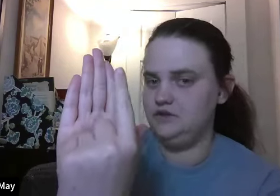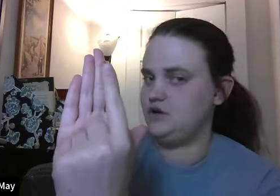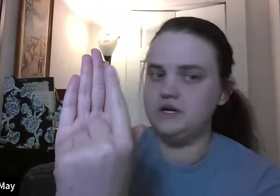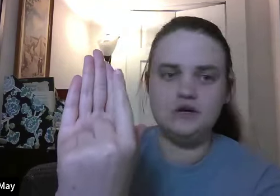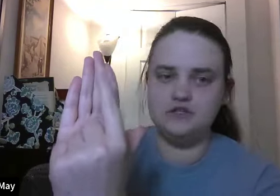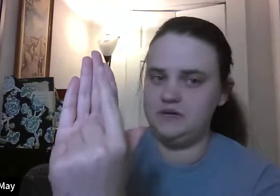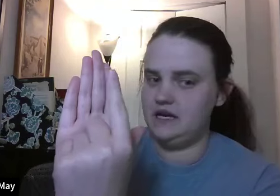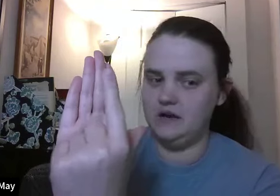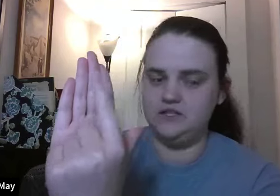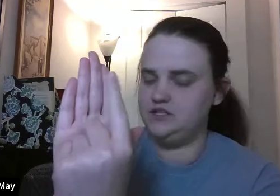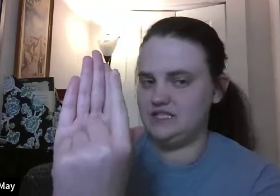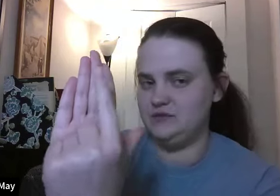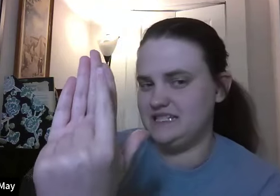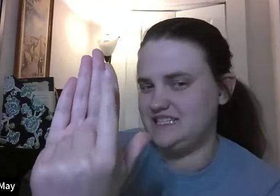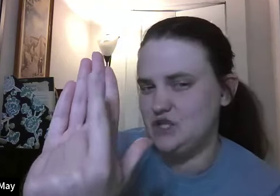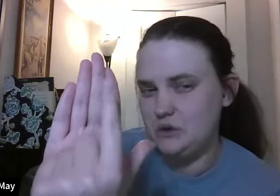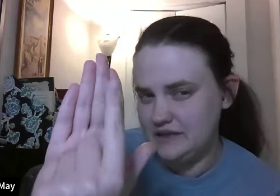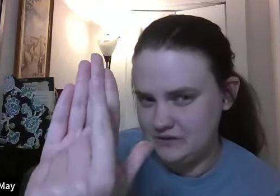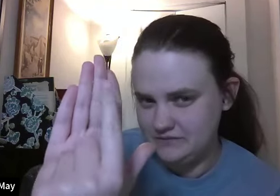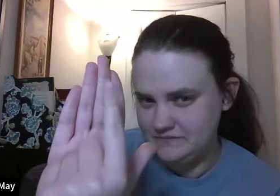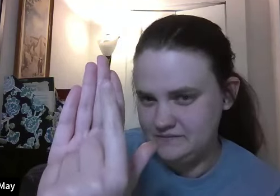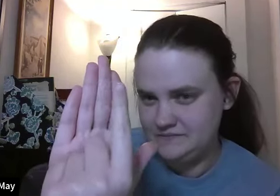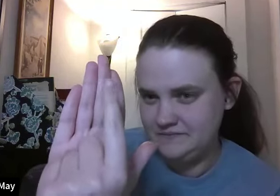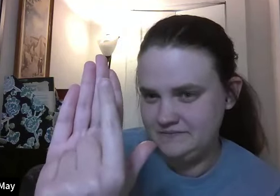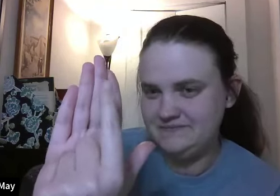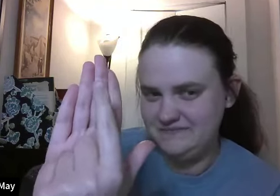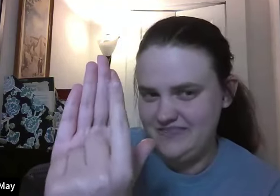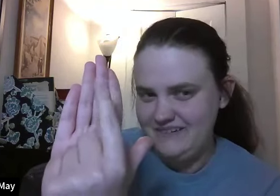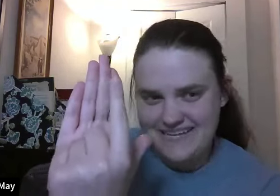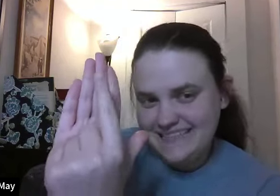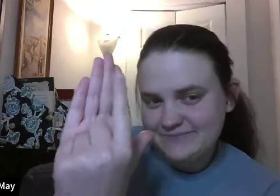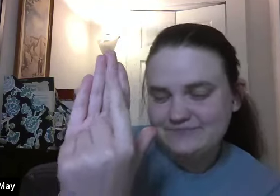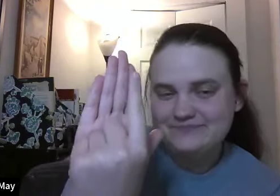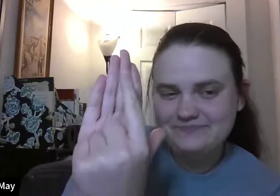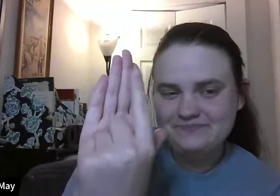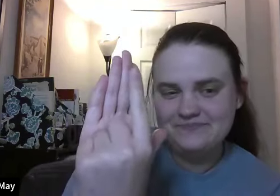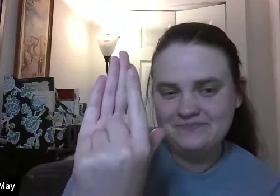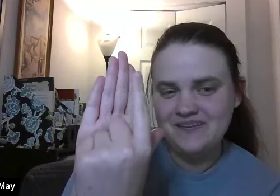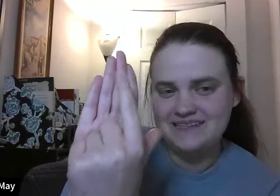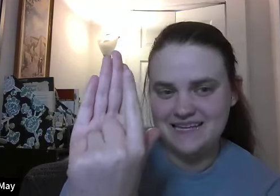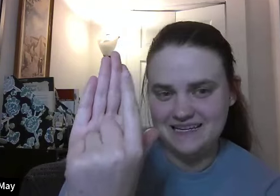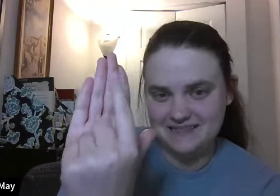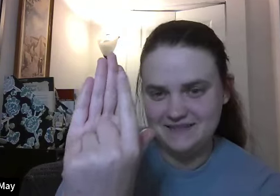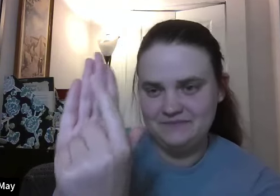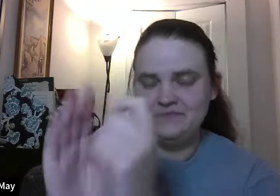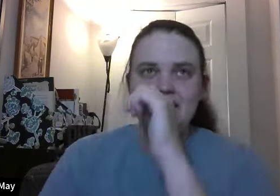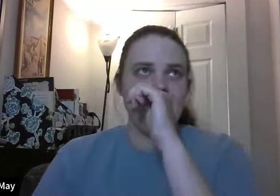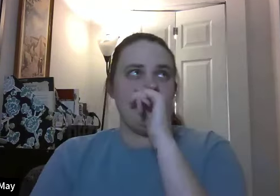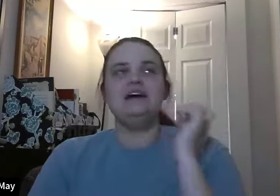don't want to go too big. You just do it's like so little. Very tiny. Seconds. I